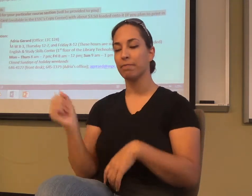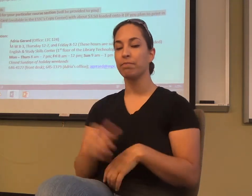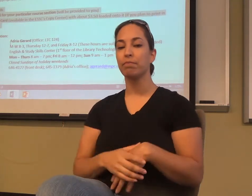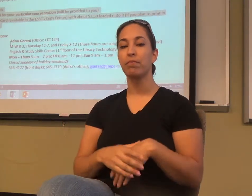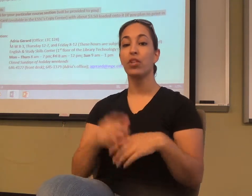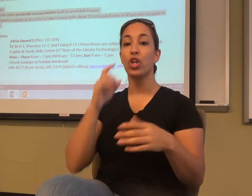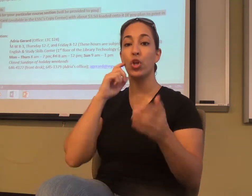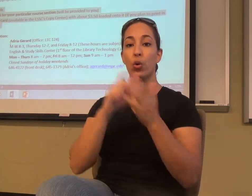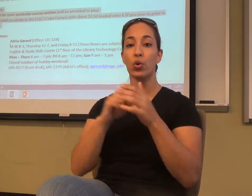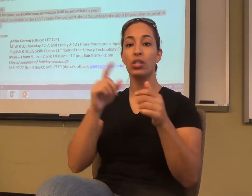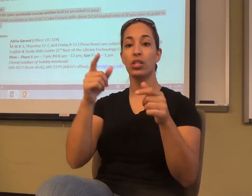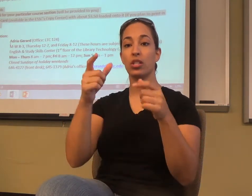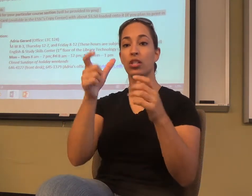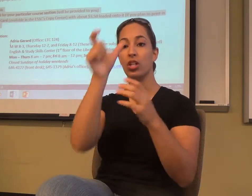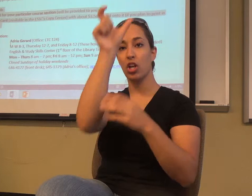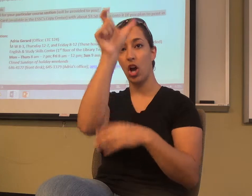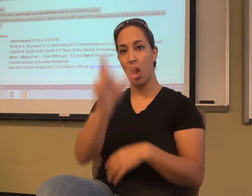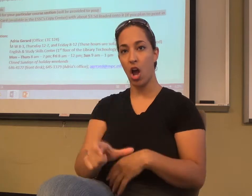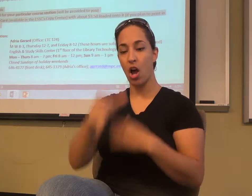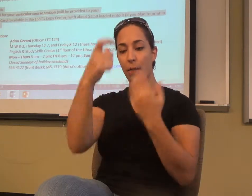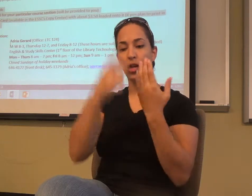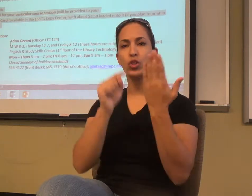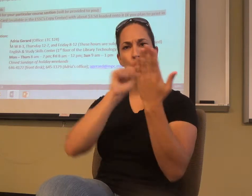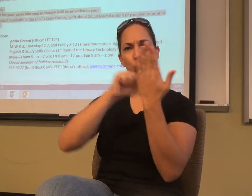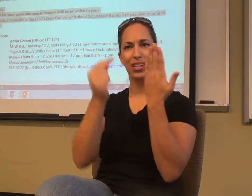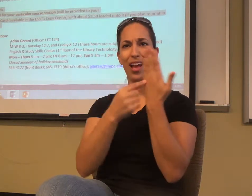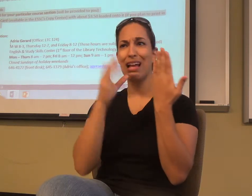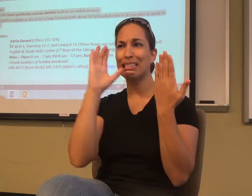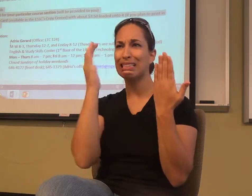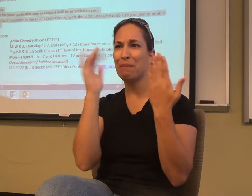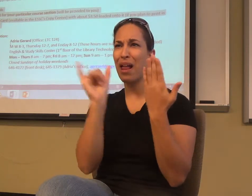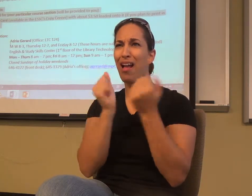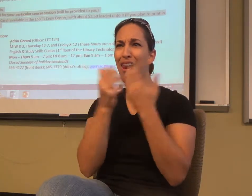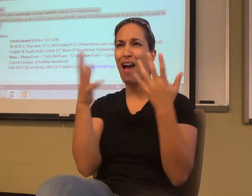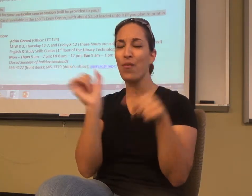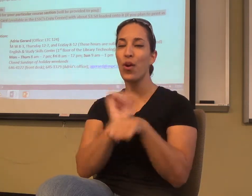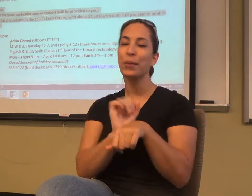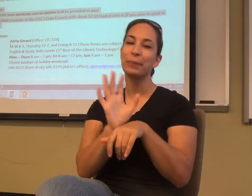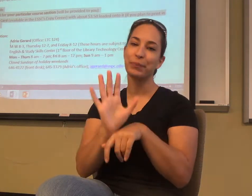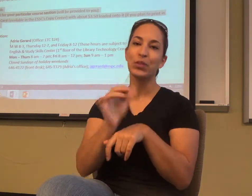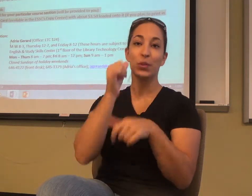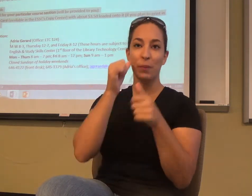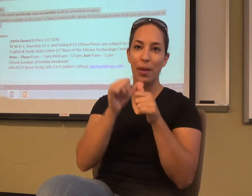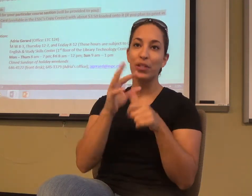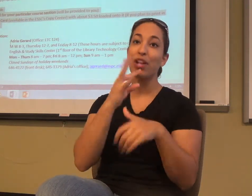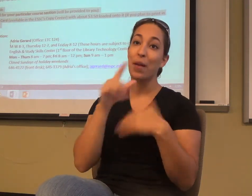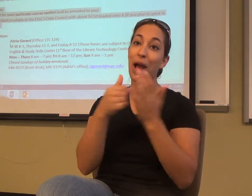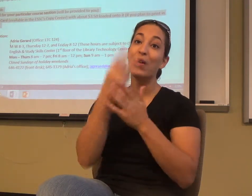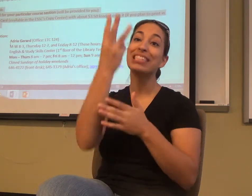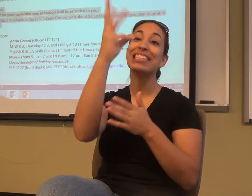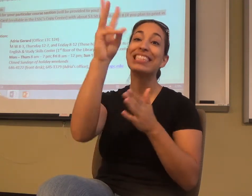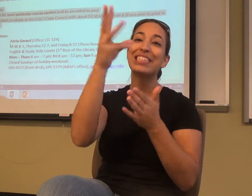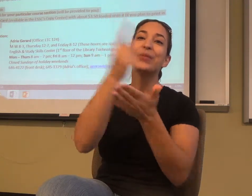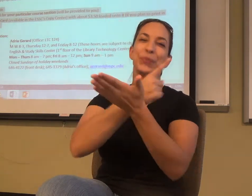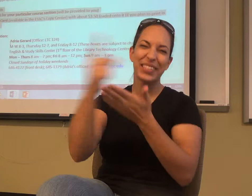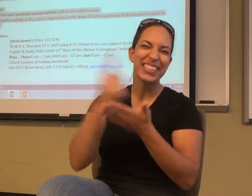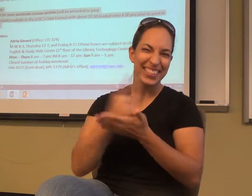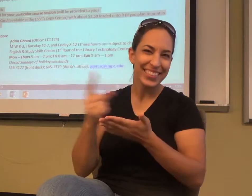is 2-sided, and it seems like an awful lot of work. But remember, we're talking about 16 weeks worth of instruction. So for any given